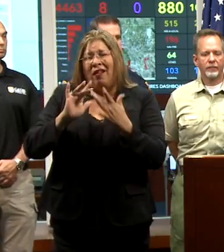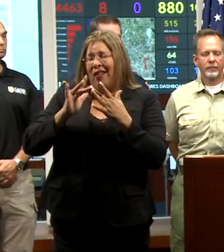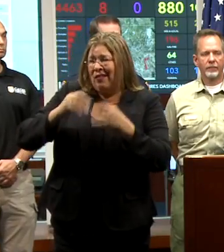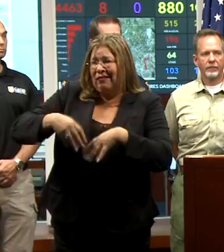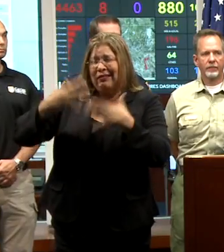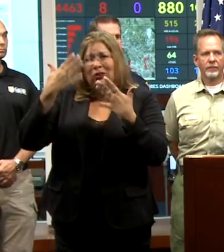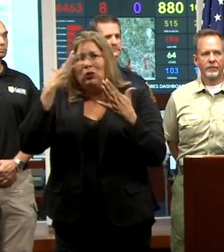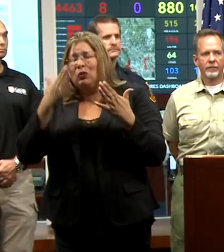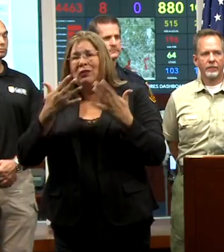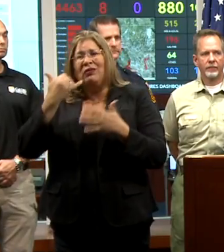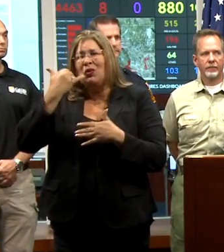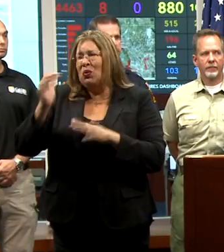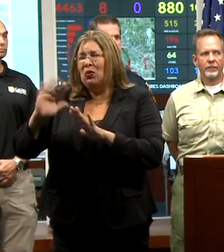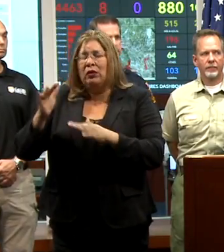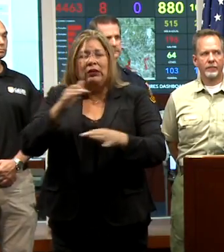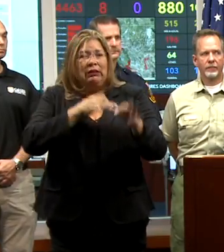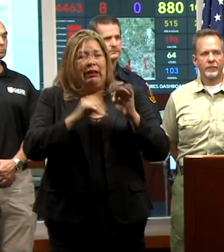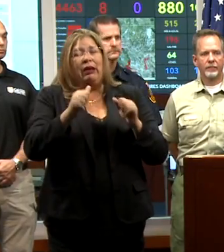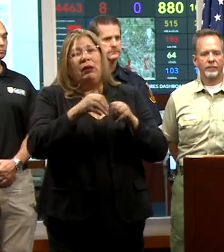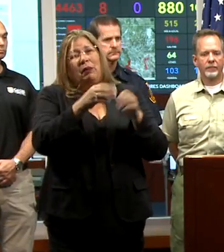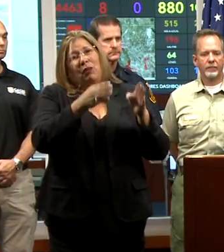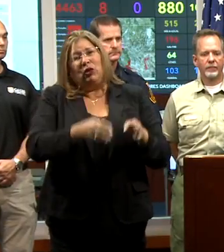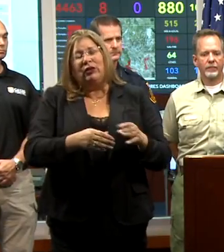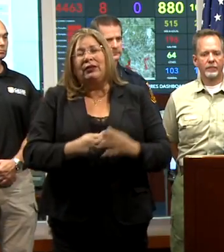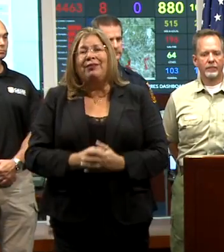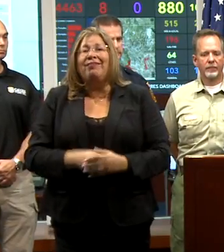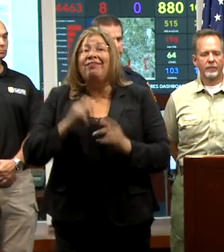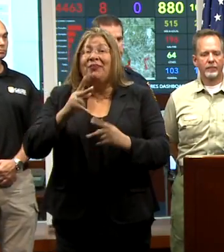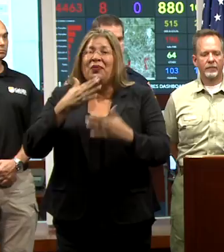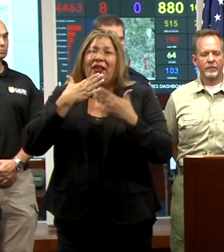online or by telephone. Thank you.